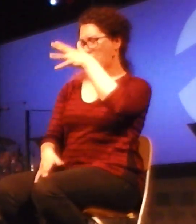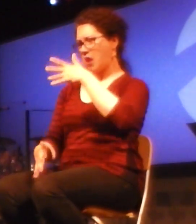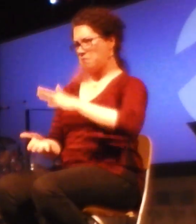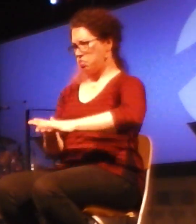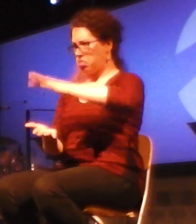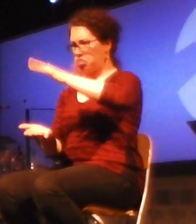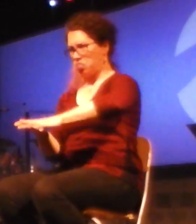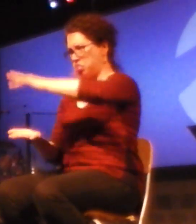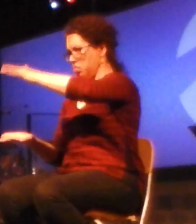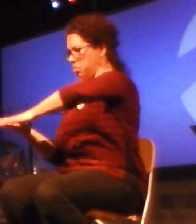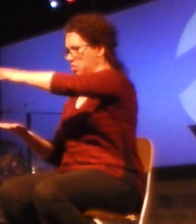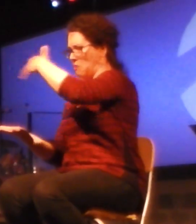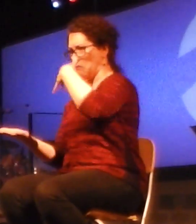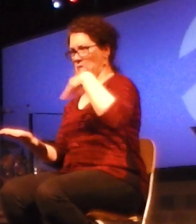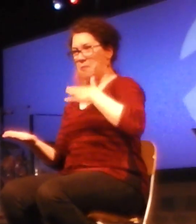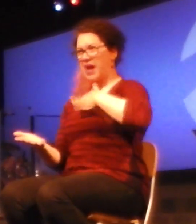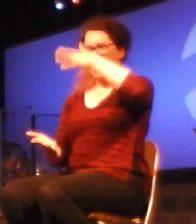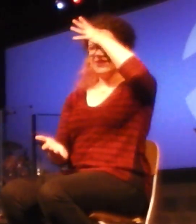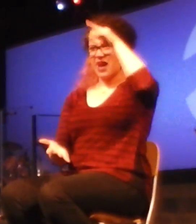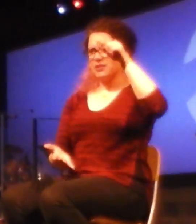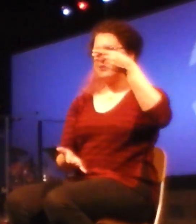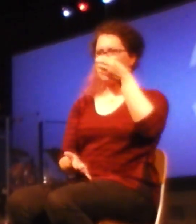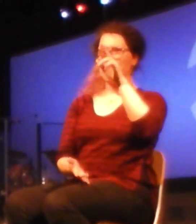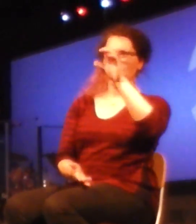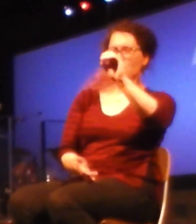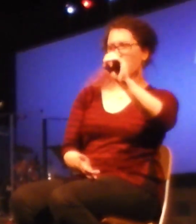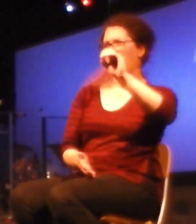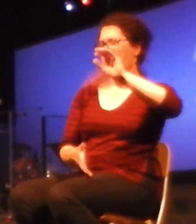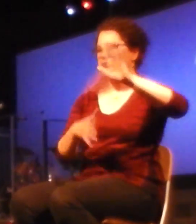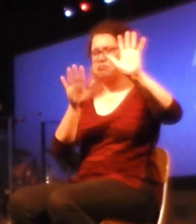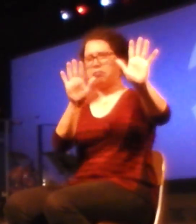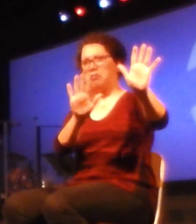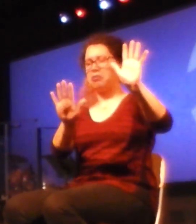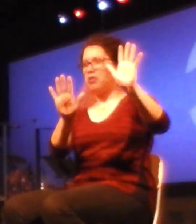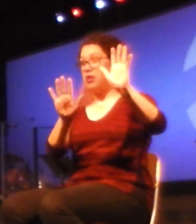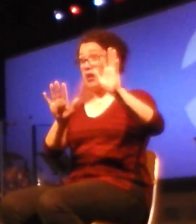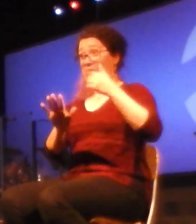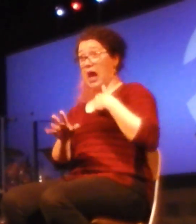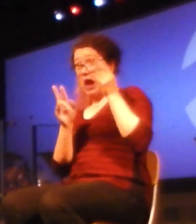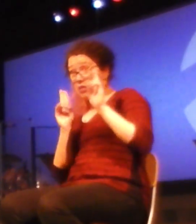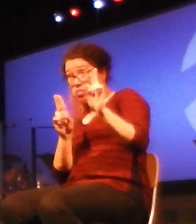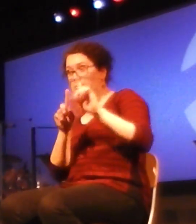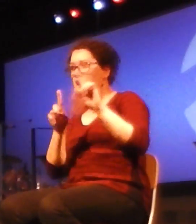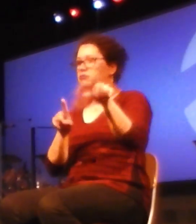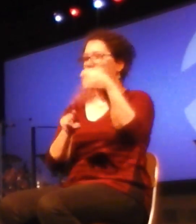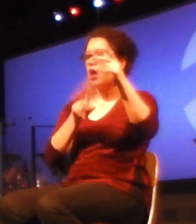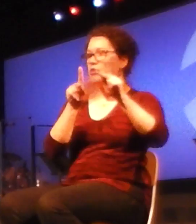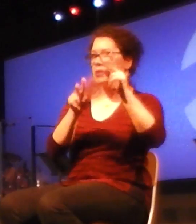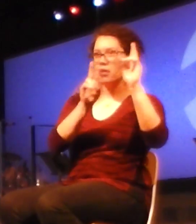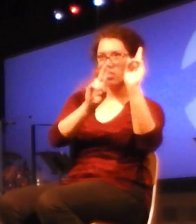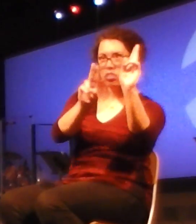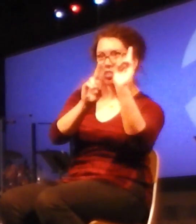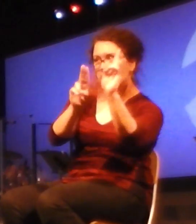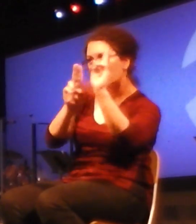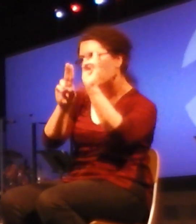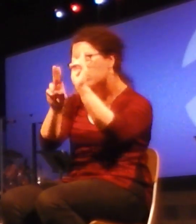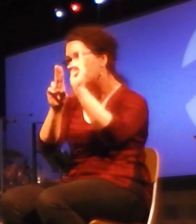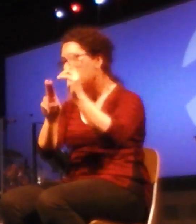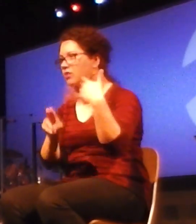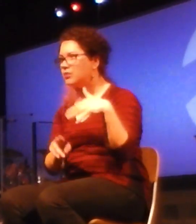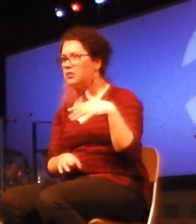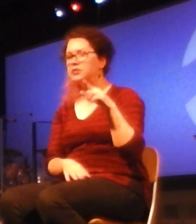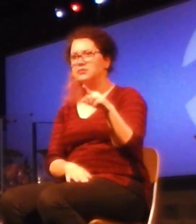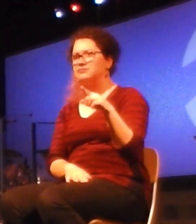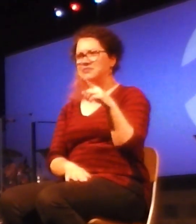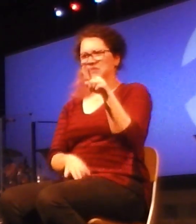like I grew up, my dad's like this hero kind of guy. Like, and not just me, but like other people have perceived him to be this. He's just